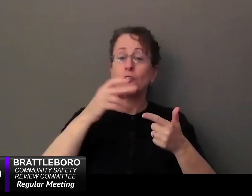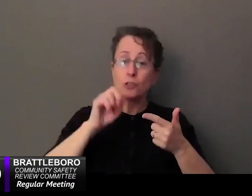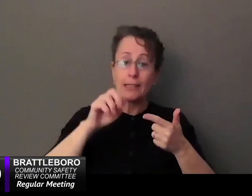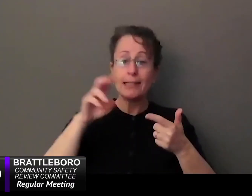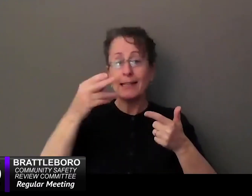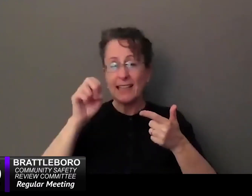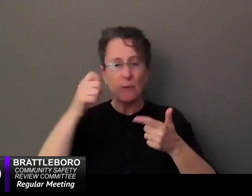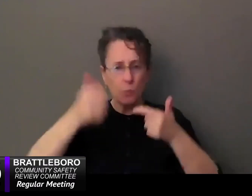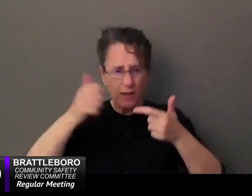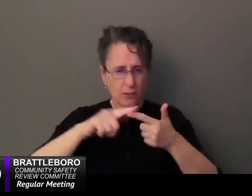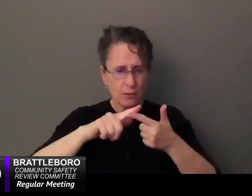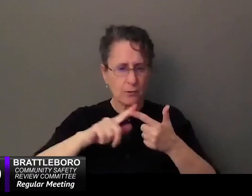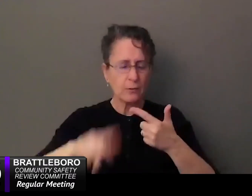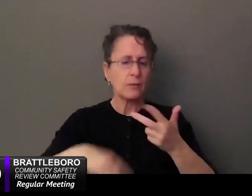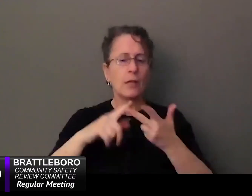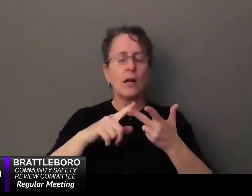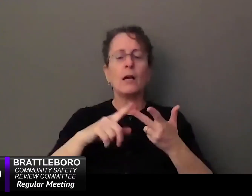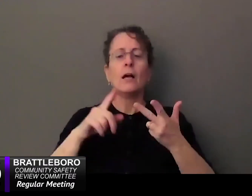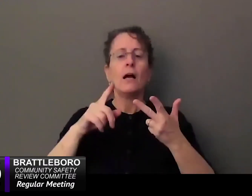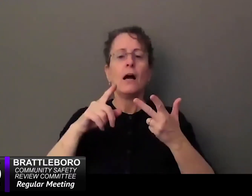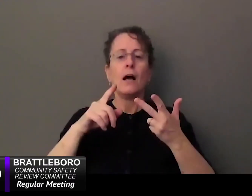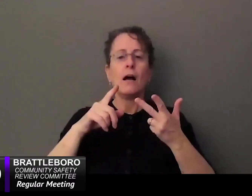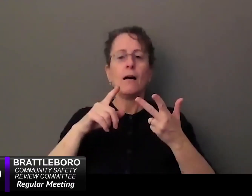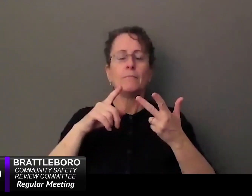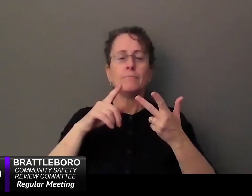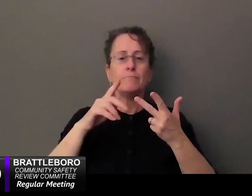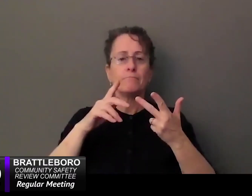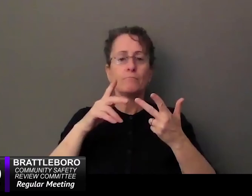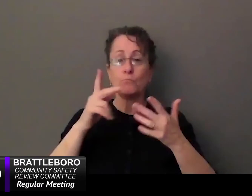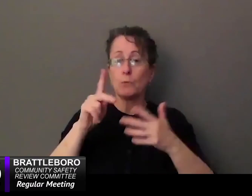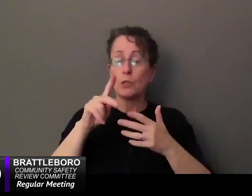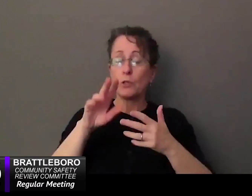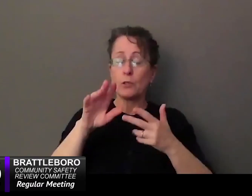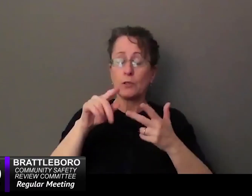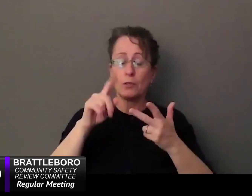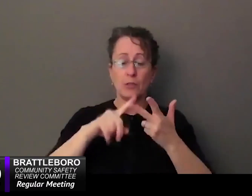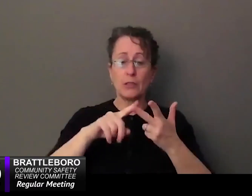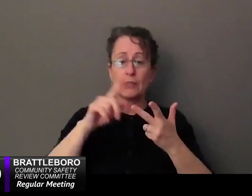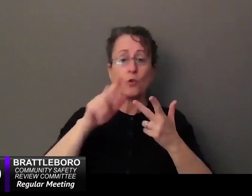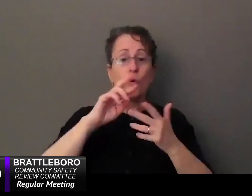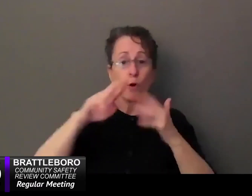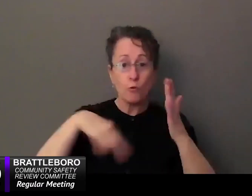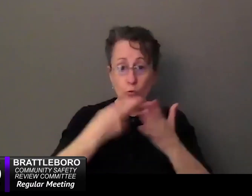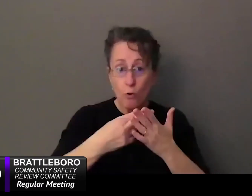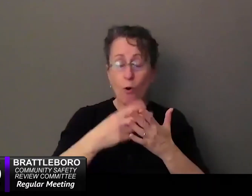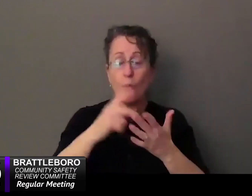roles that feel important to share, accessibility needs, and intentions for joining the committee.